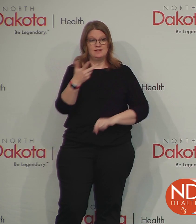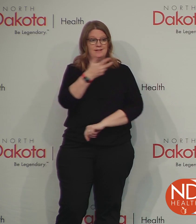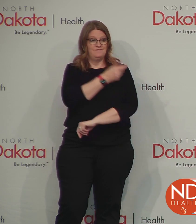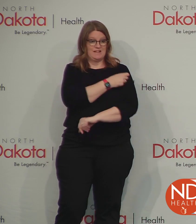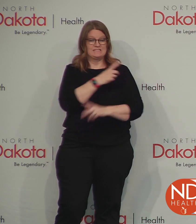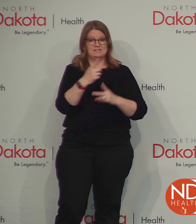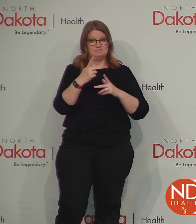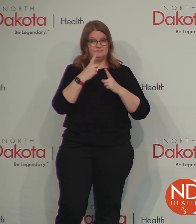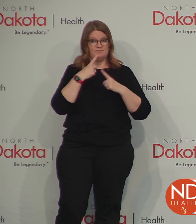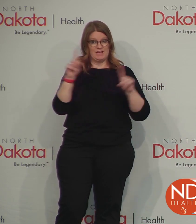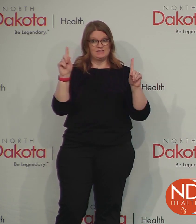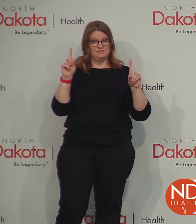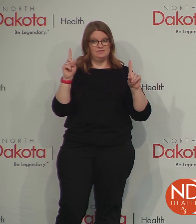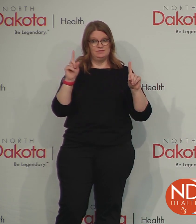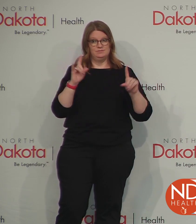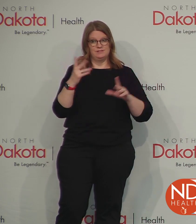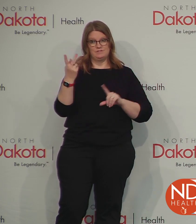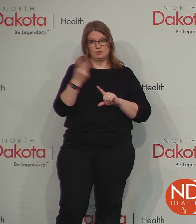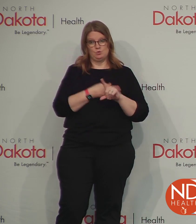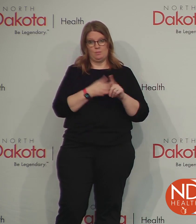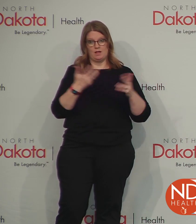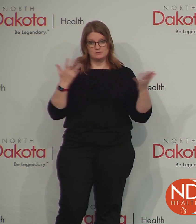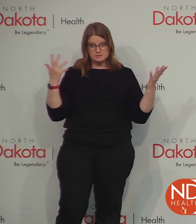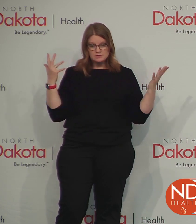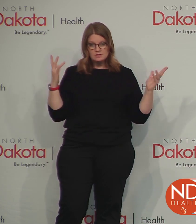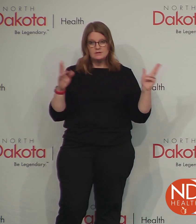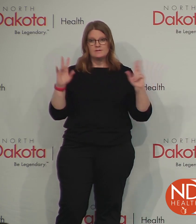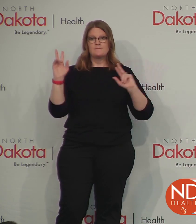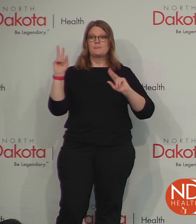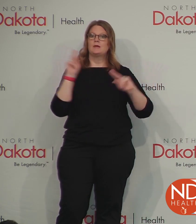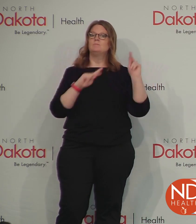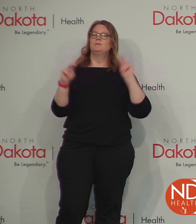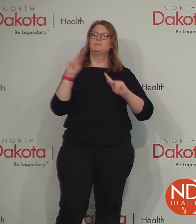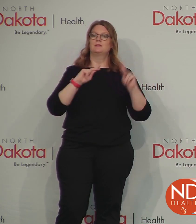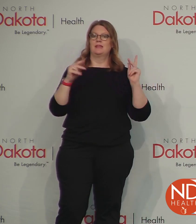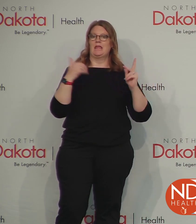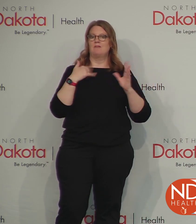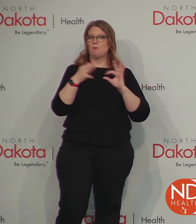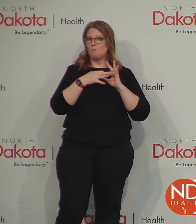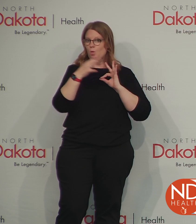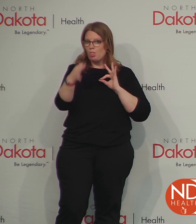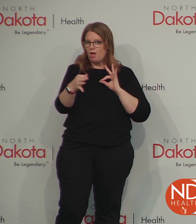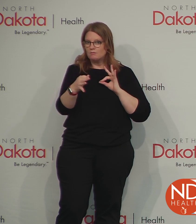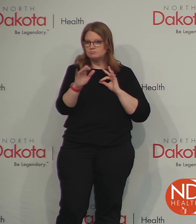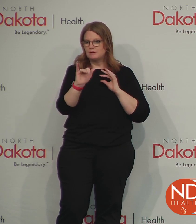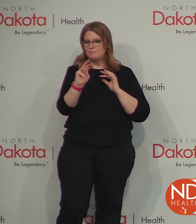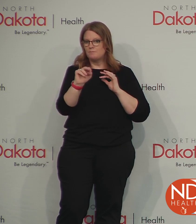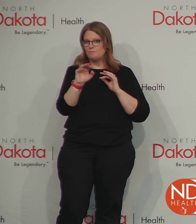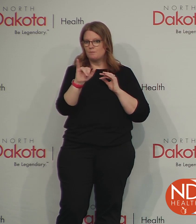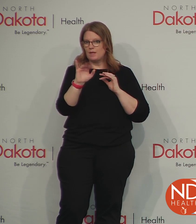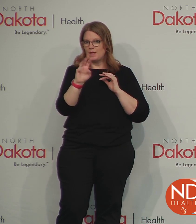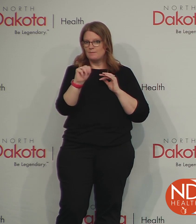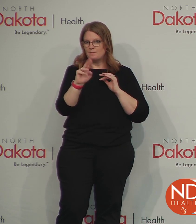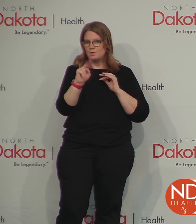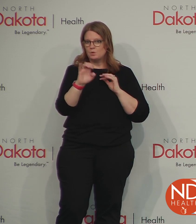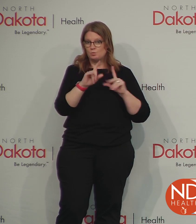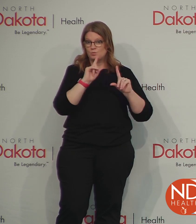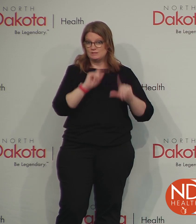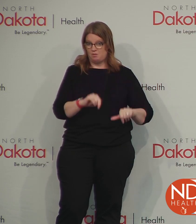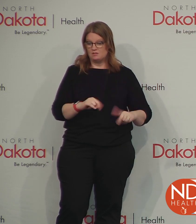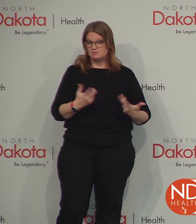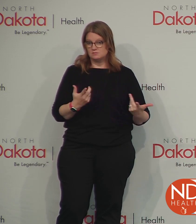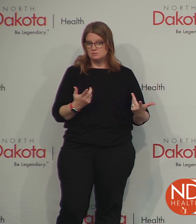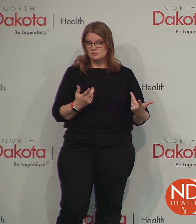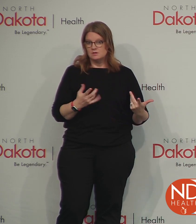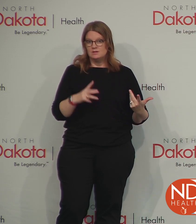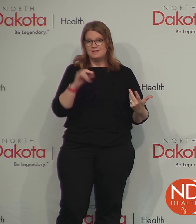very effective after 2 months, or that people have a prolonged immune response for 2 months. That's how much data we have. They're